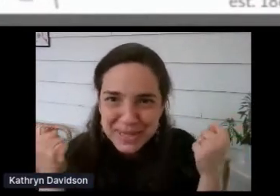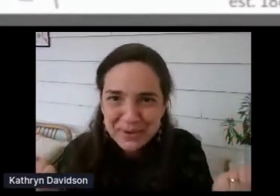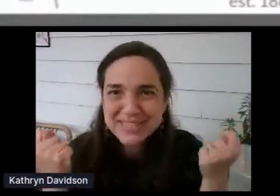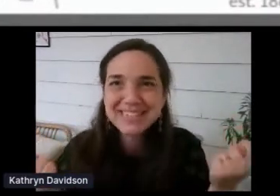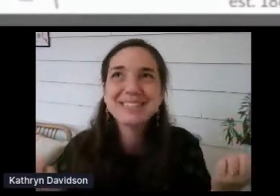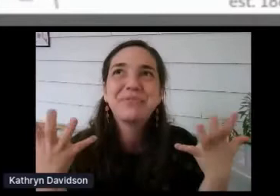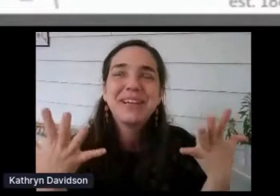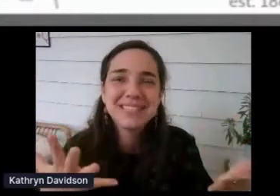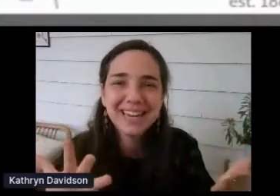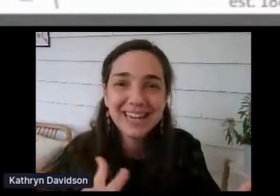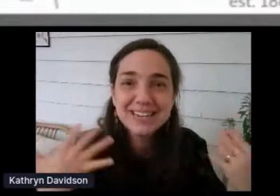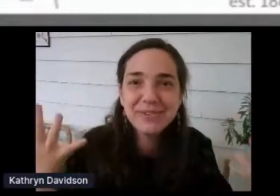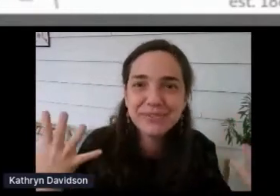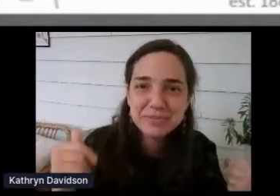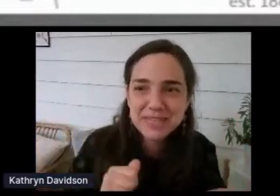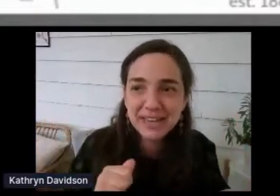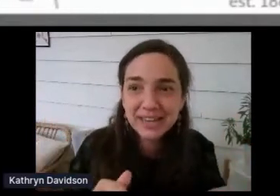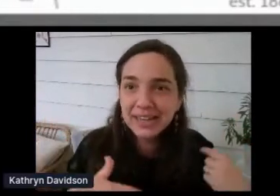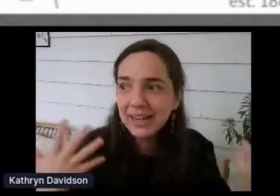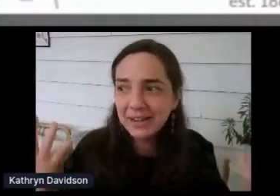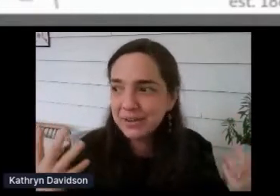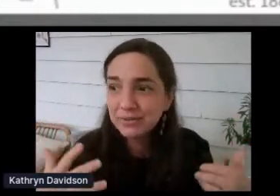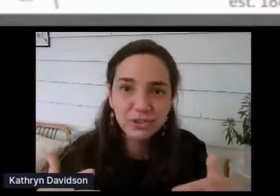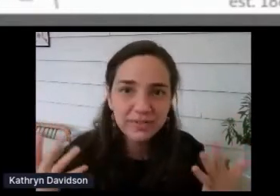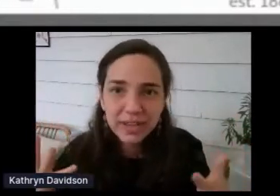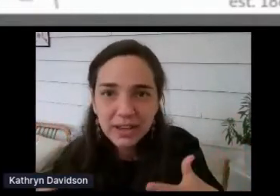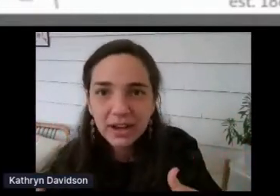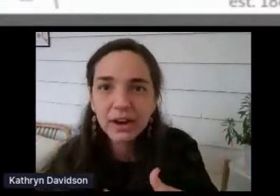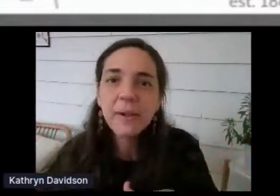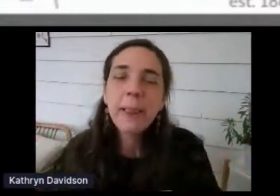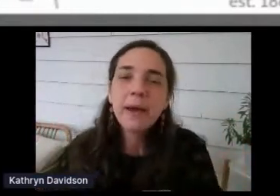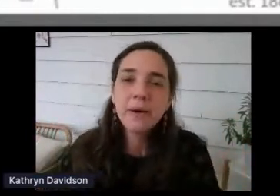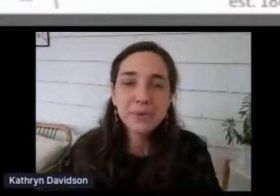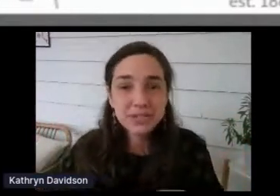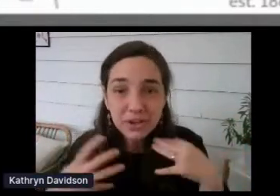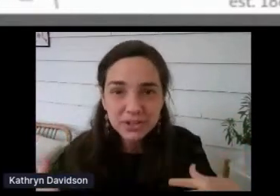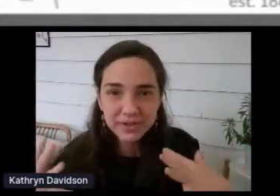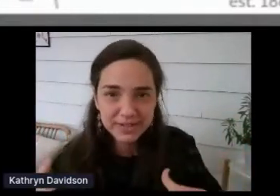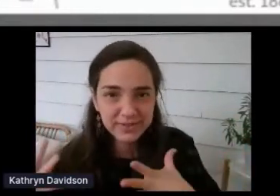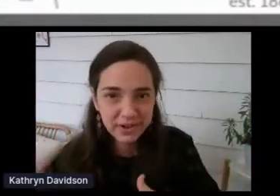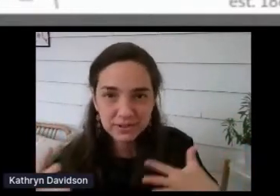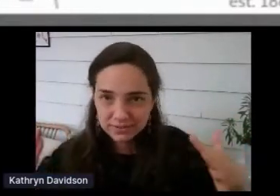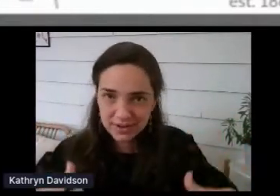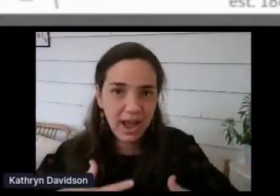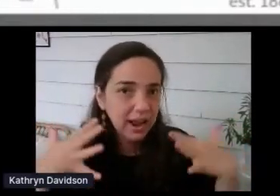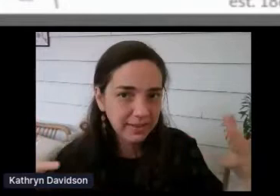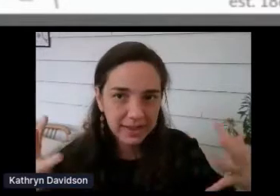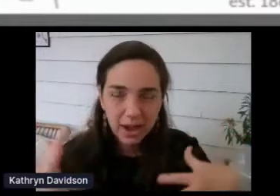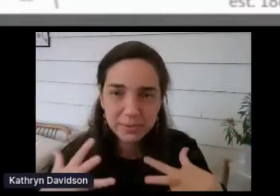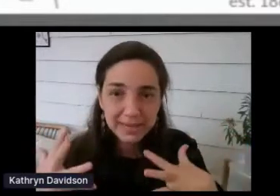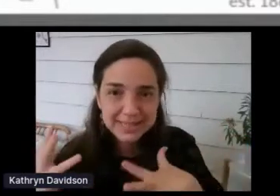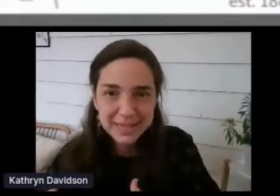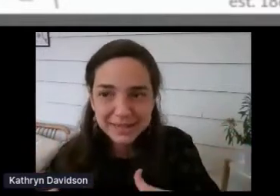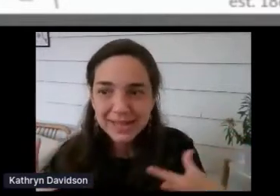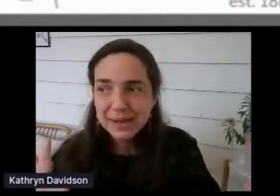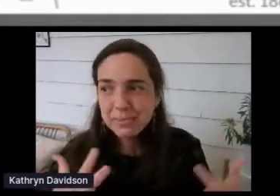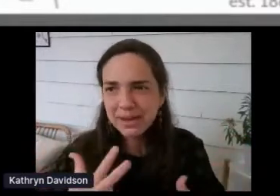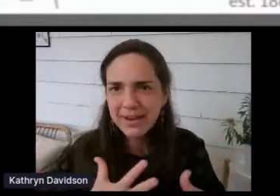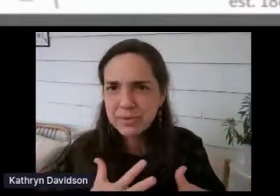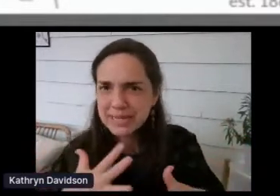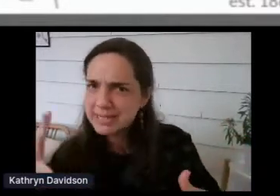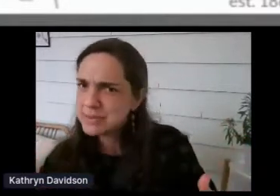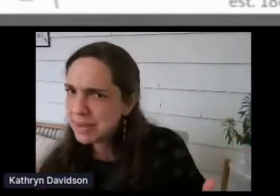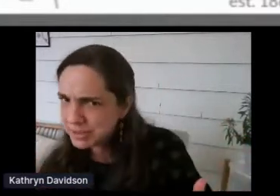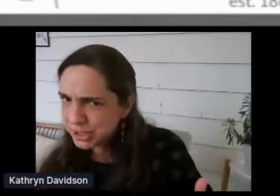what makes linguistics so fascinating and different from, say, I don't know, driving a car, which is also a very difficult, highly complex skill,